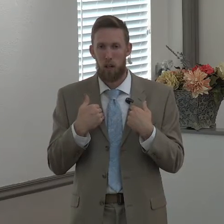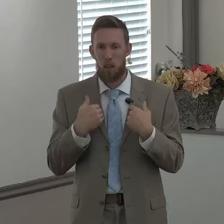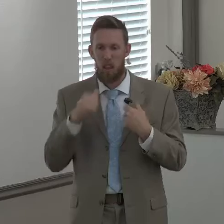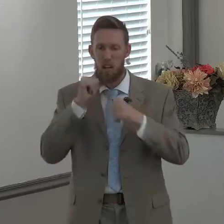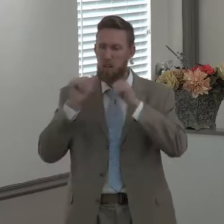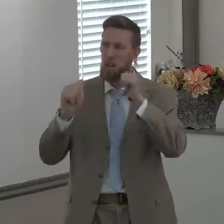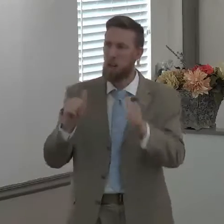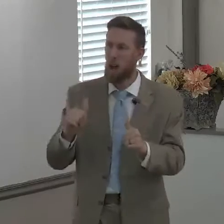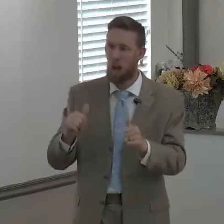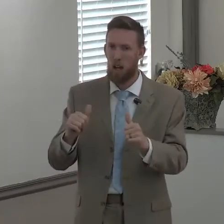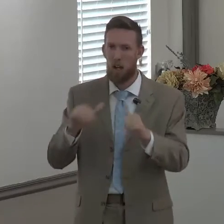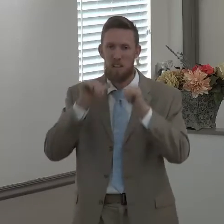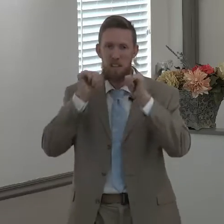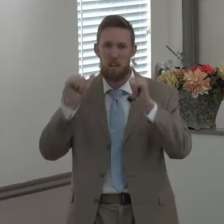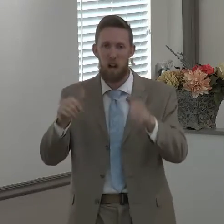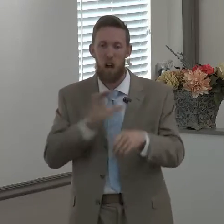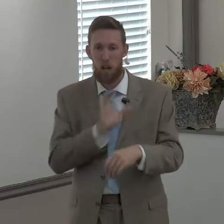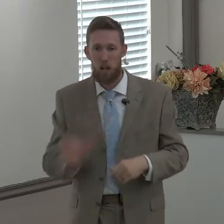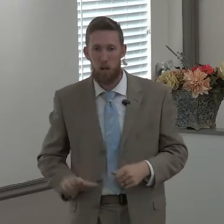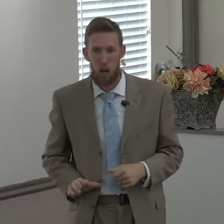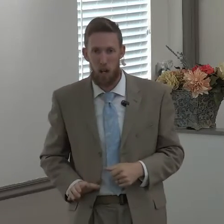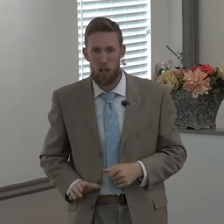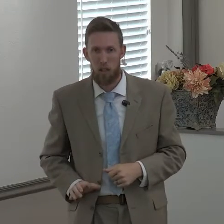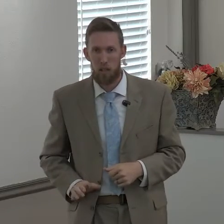And then, of course, we've got the infamous